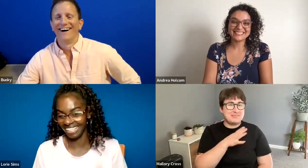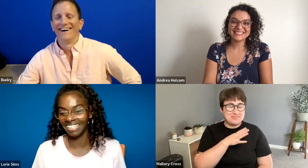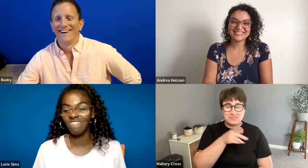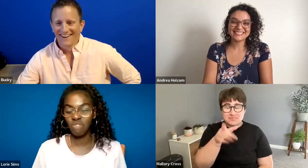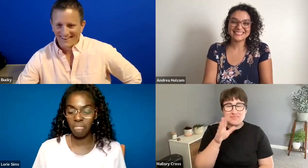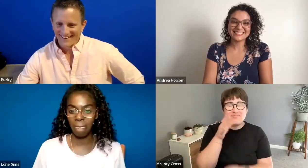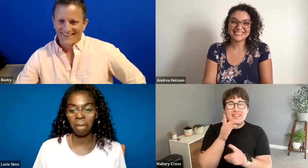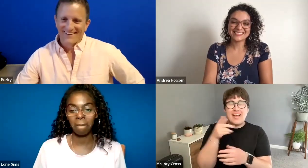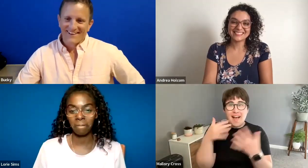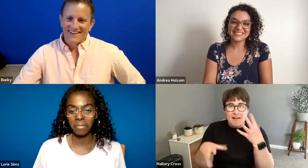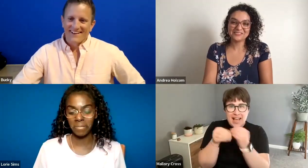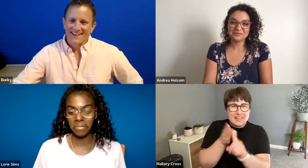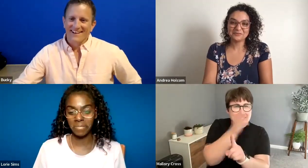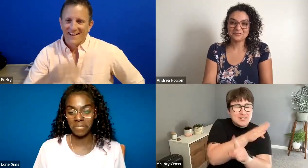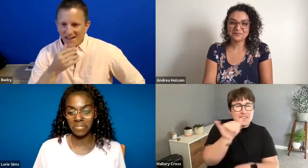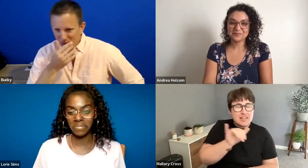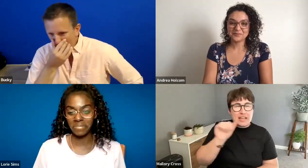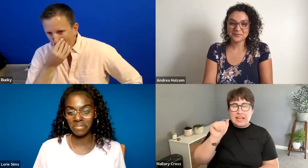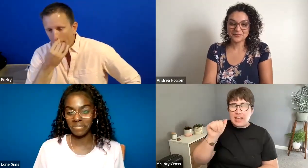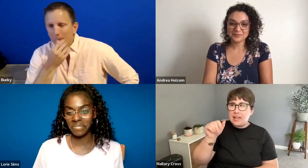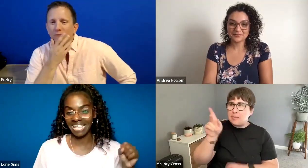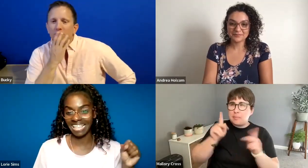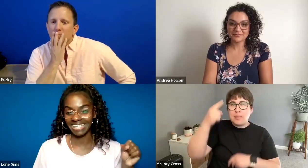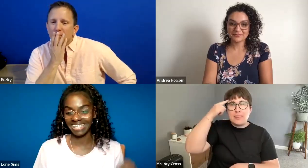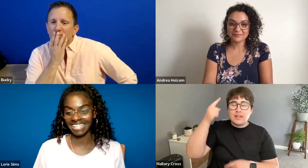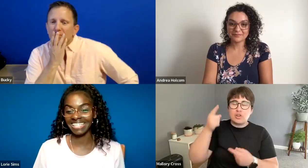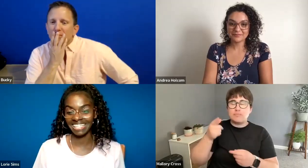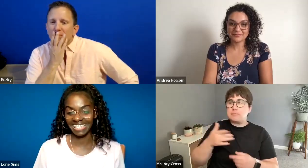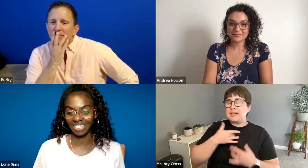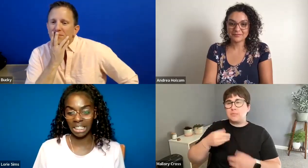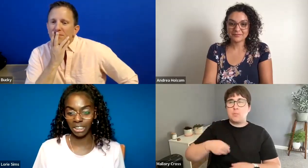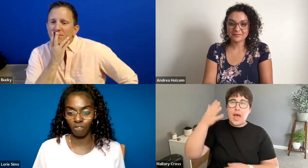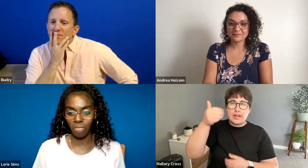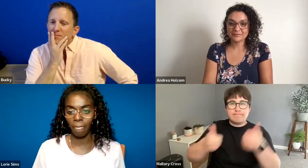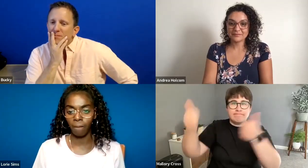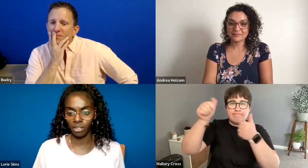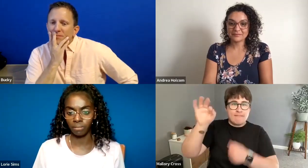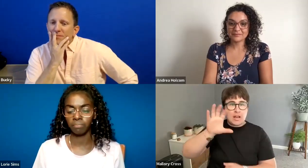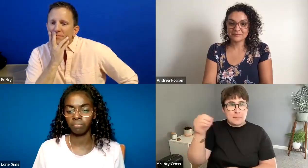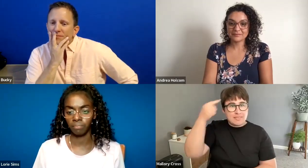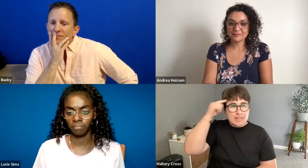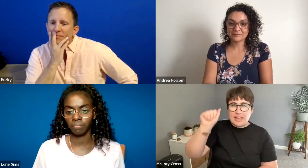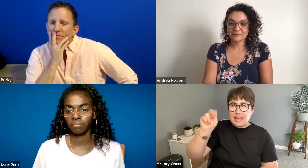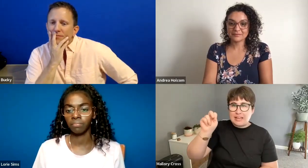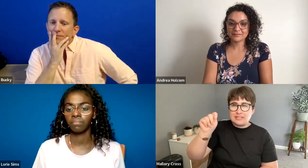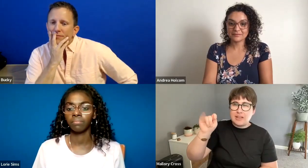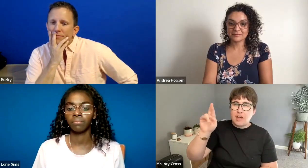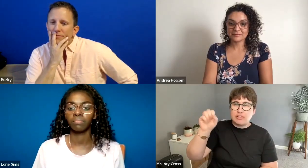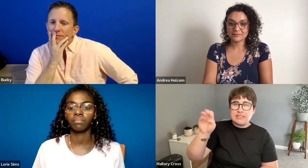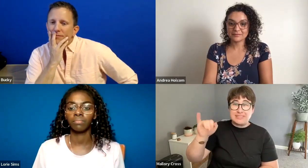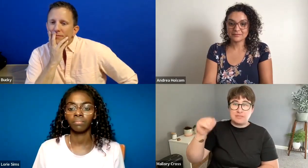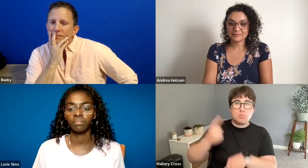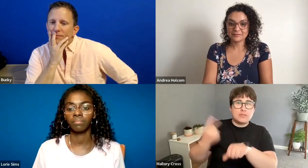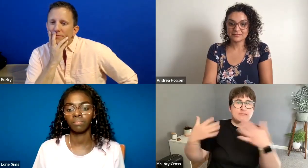Yes, I do. Lorie, Lorie, do you live in Sacramento? I do. Okay, so I know that